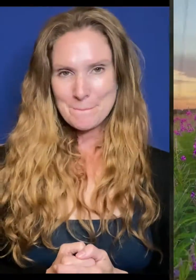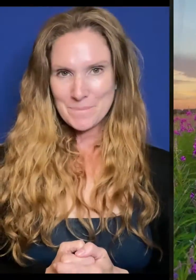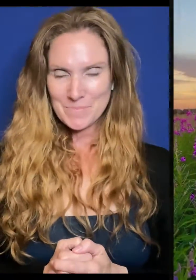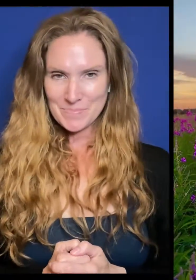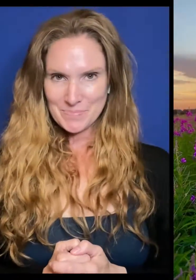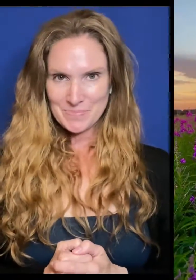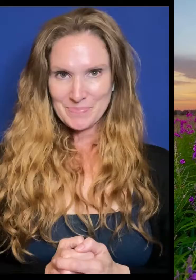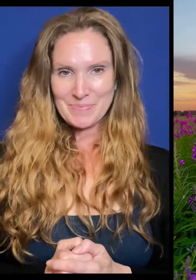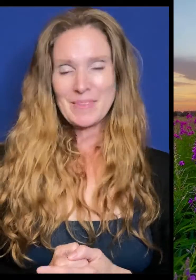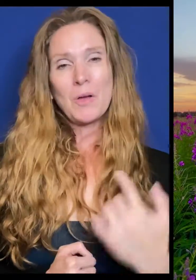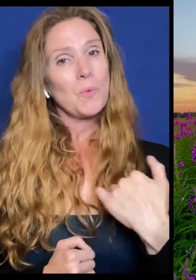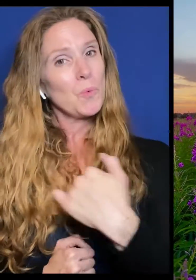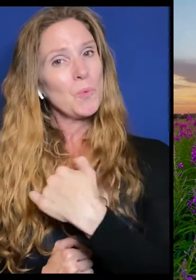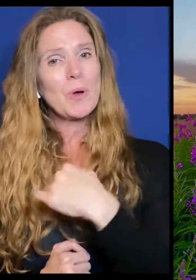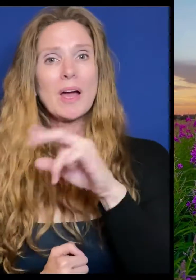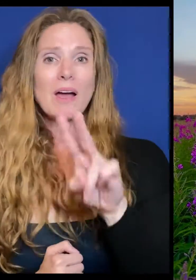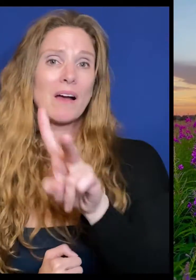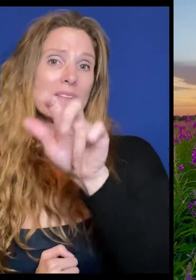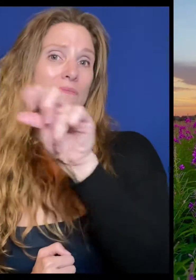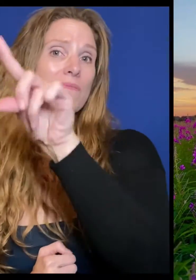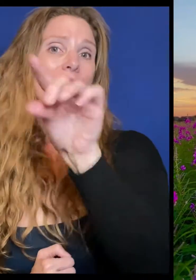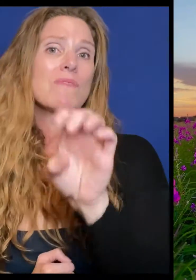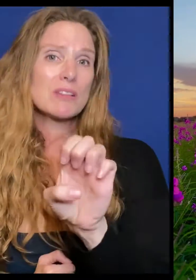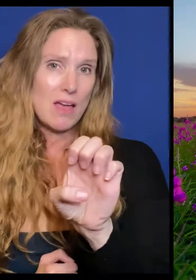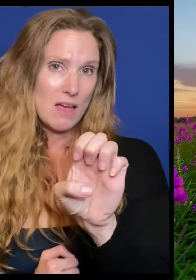Esto es suave